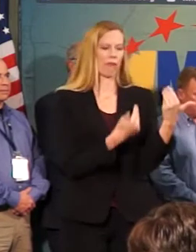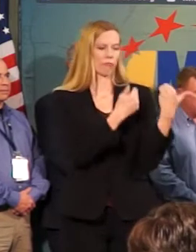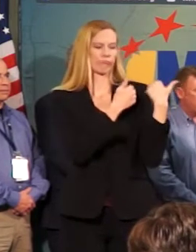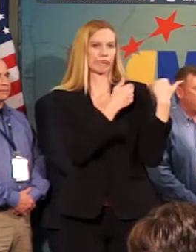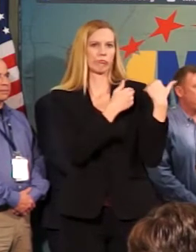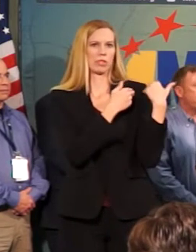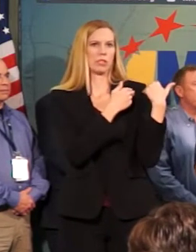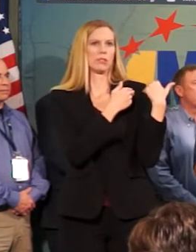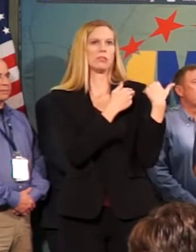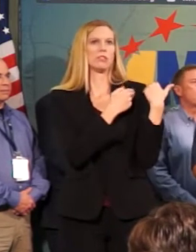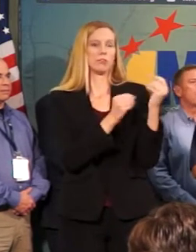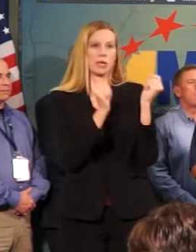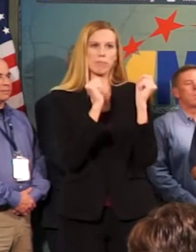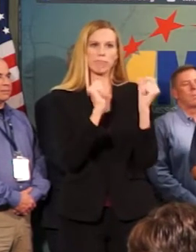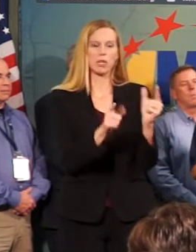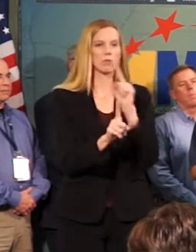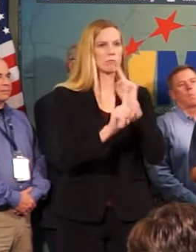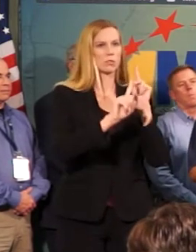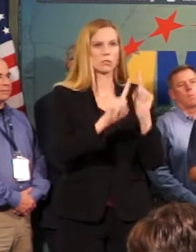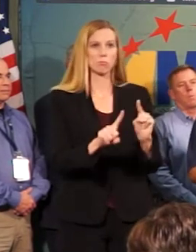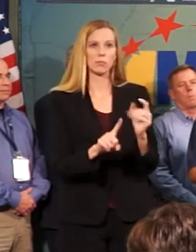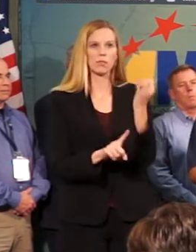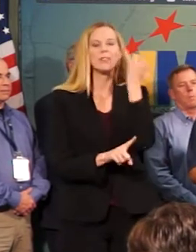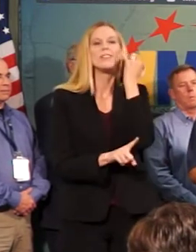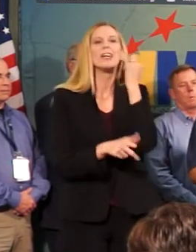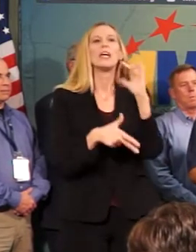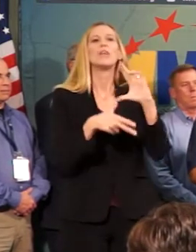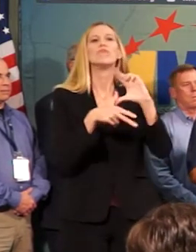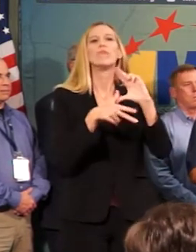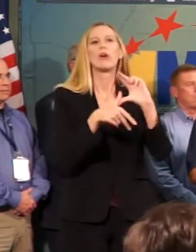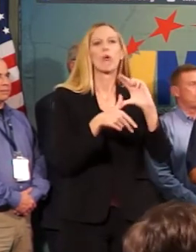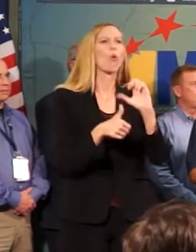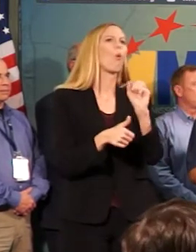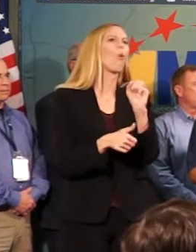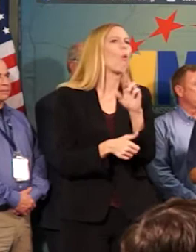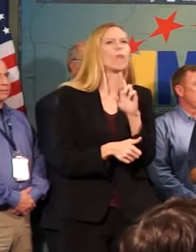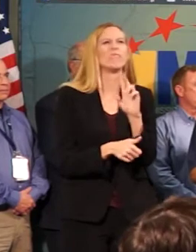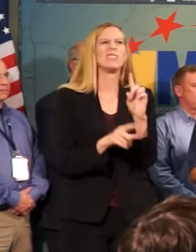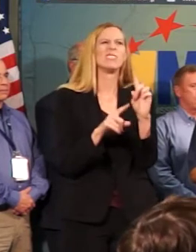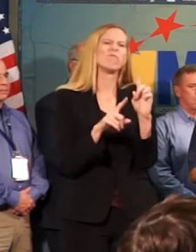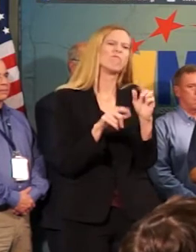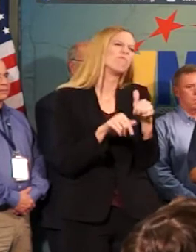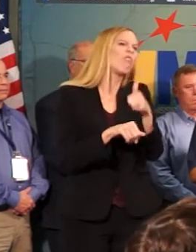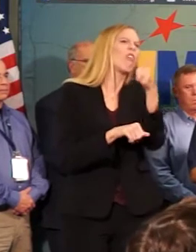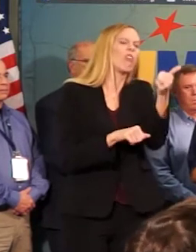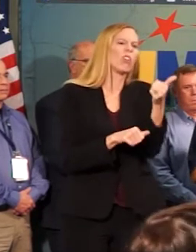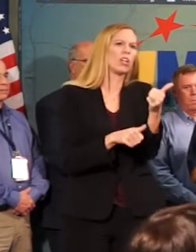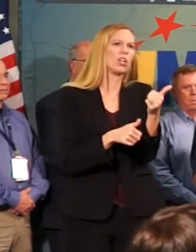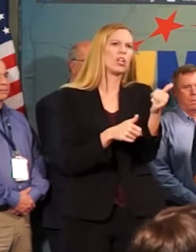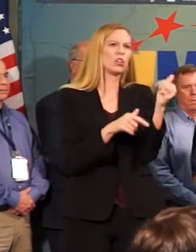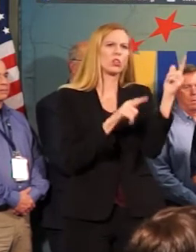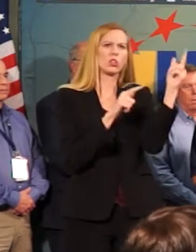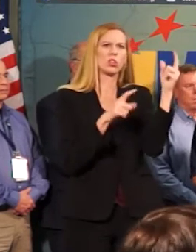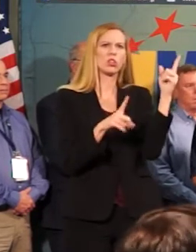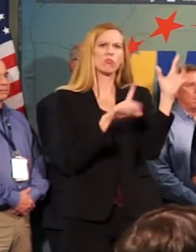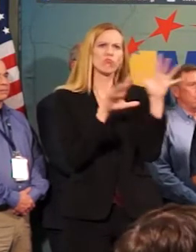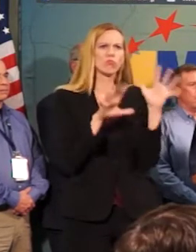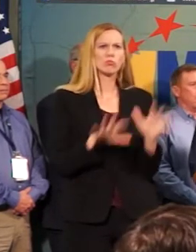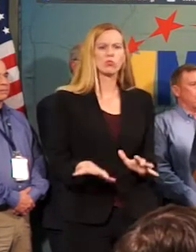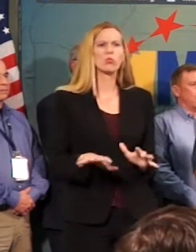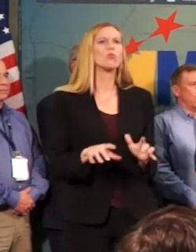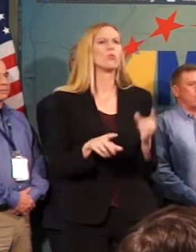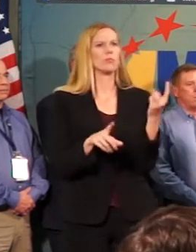for immediate response in the event of a hurricane or other disaster that may take place. We may have